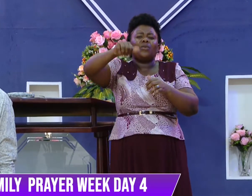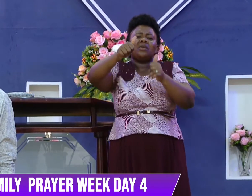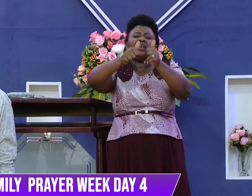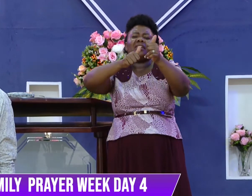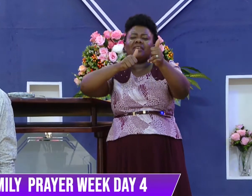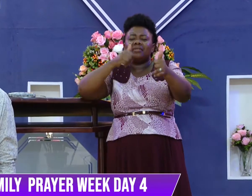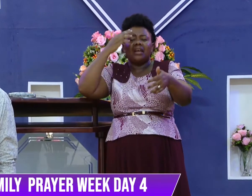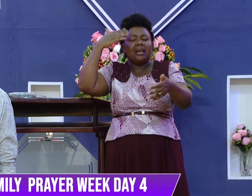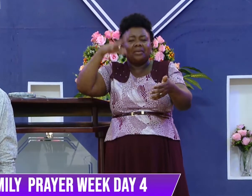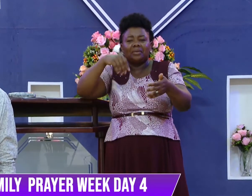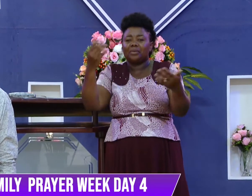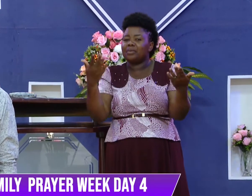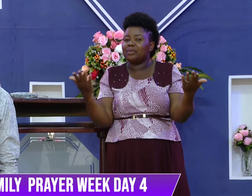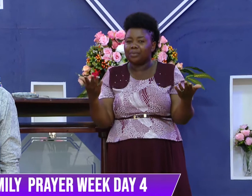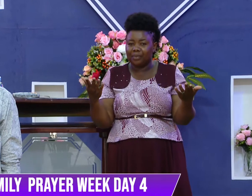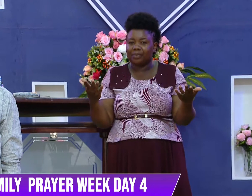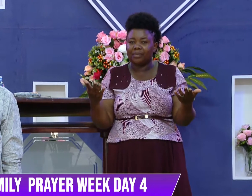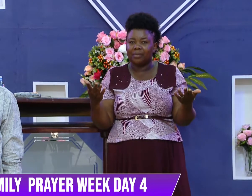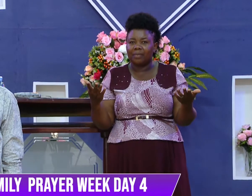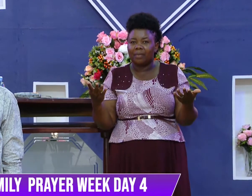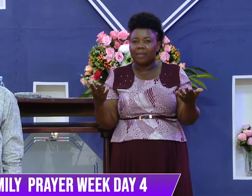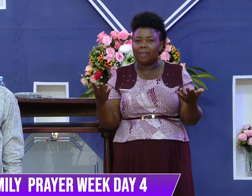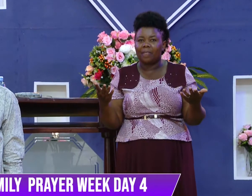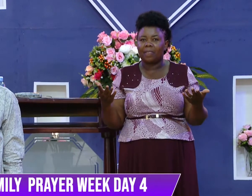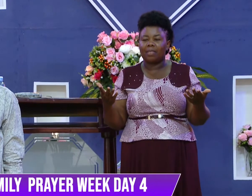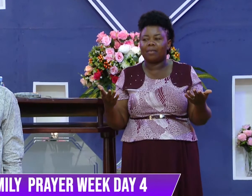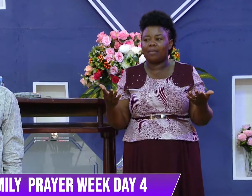owner. The owner left maybe to Kenya or